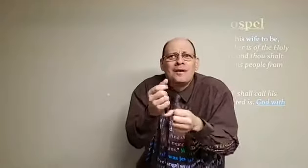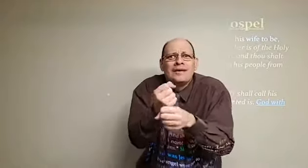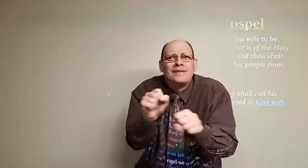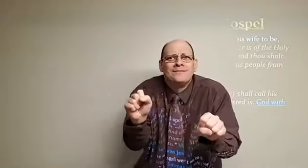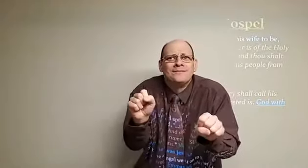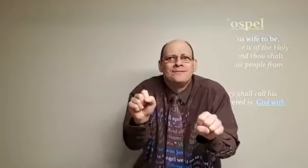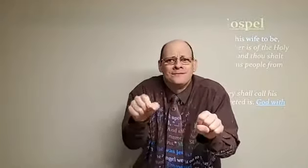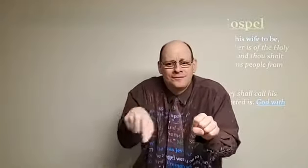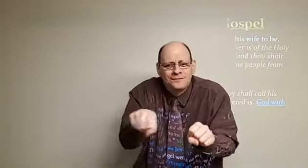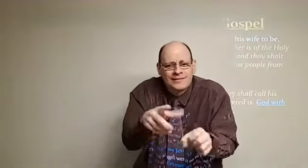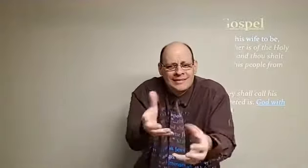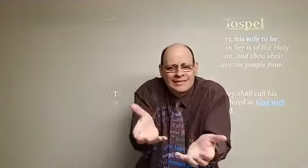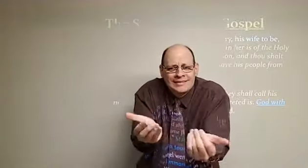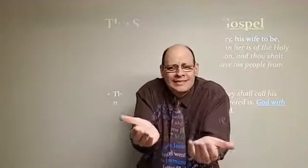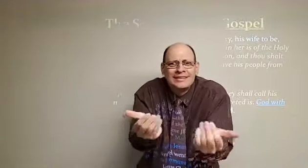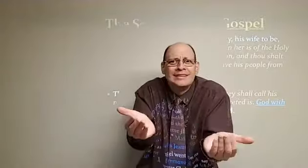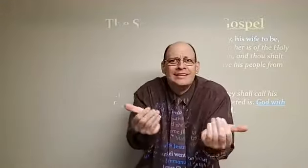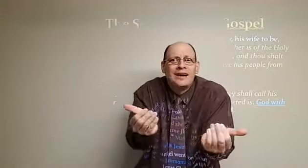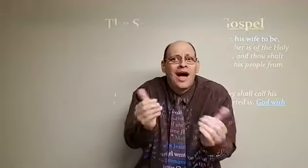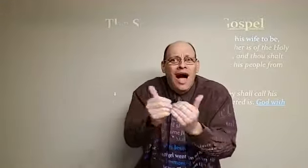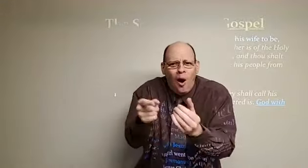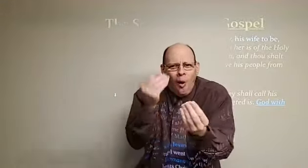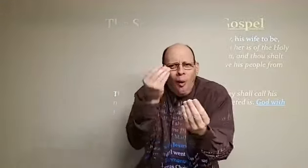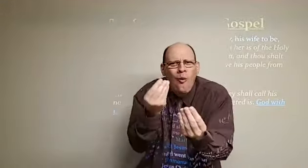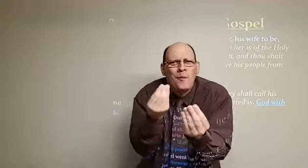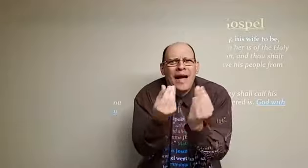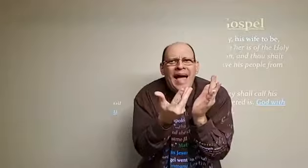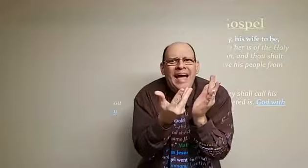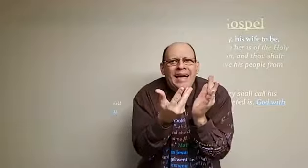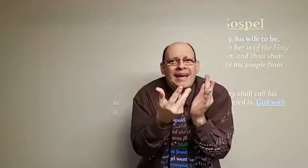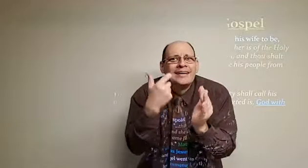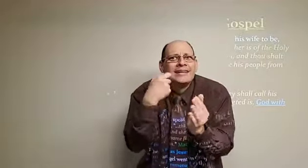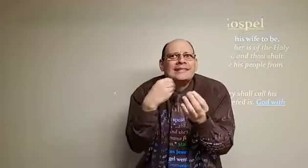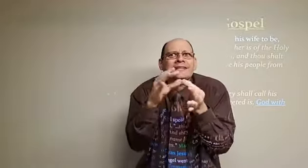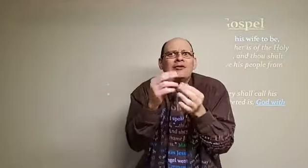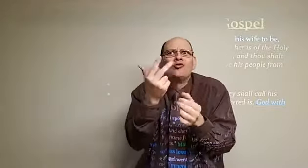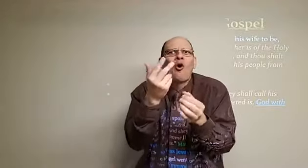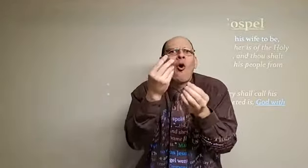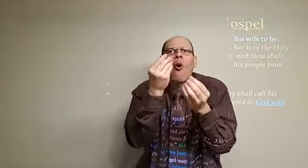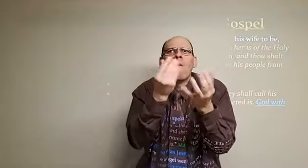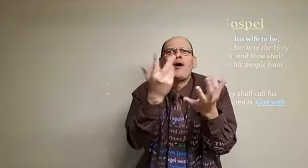that is how man can be saved to be drawn to him the obedience